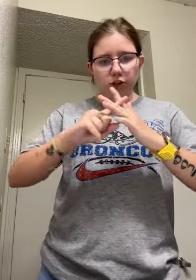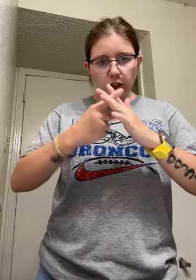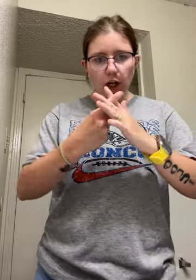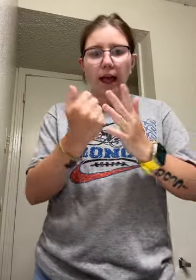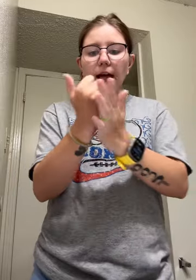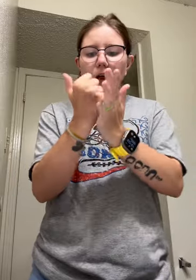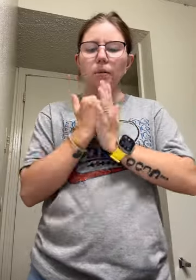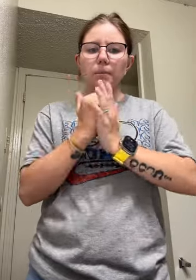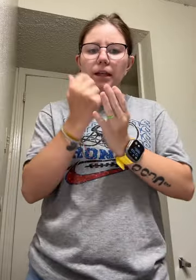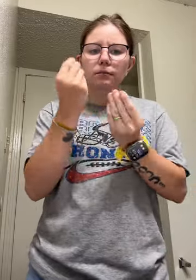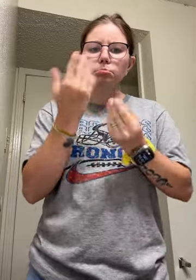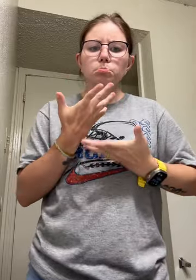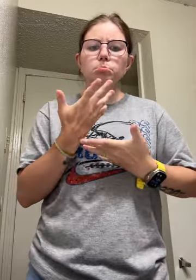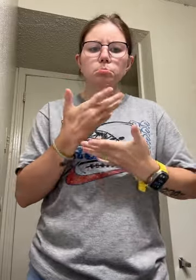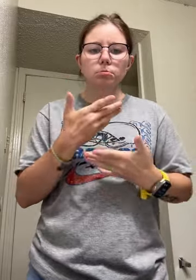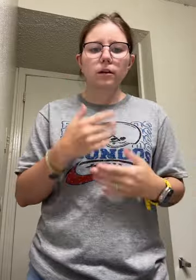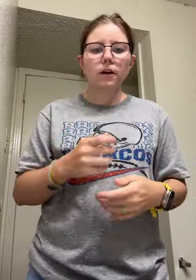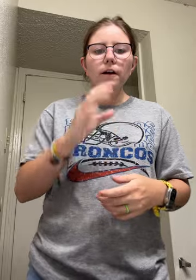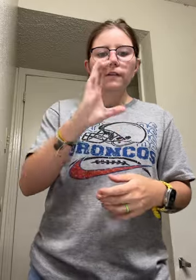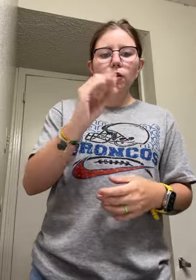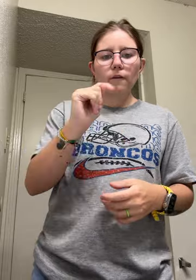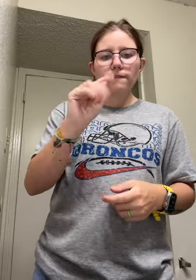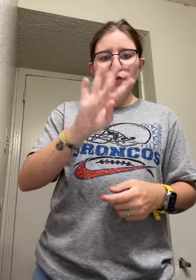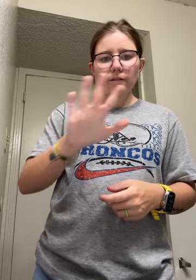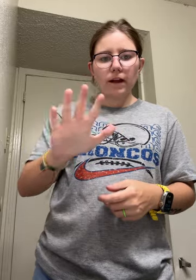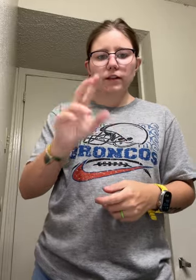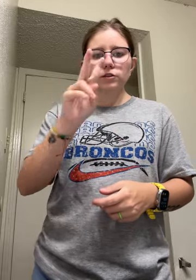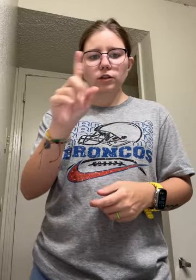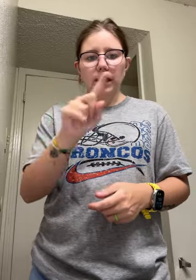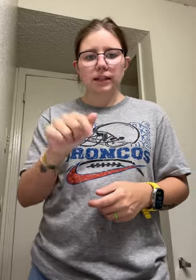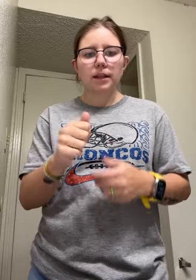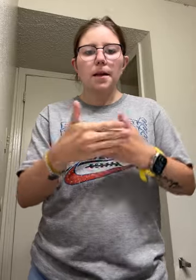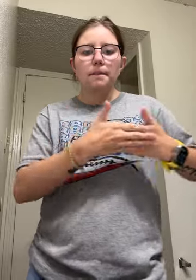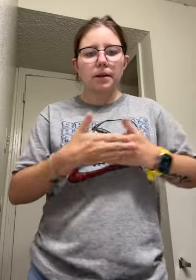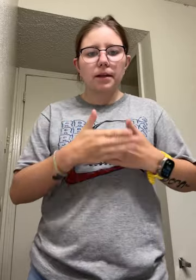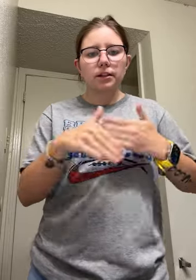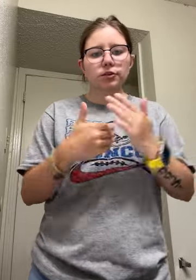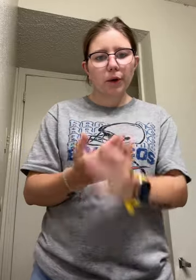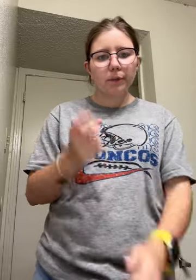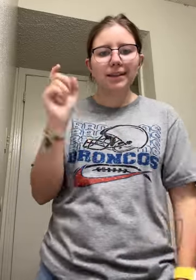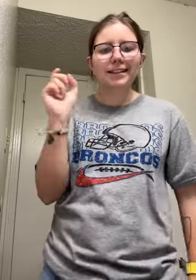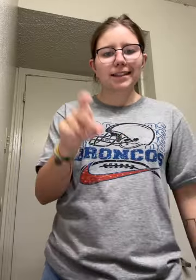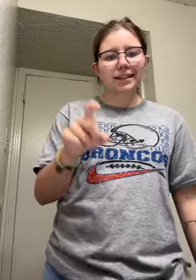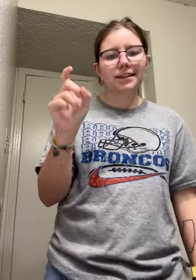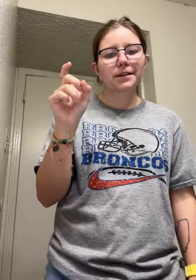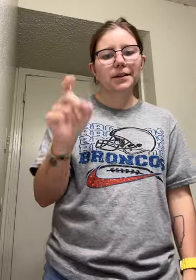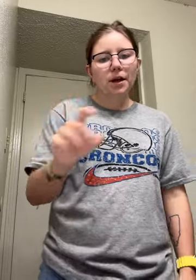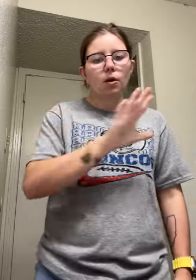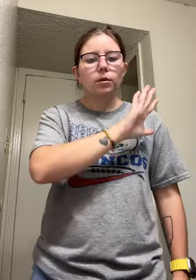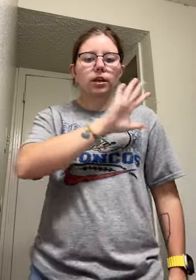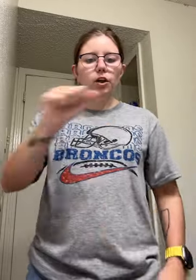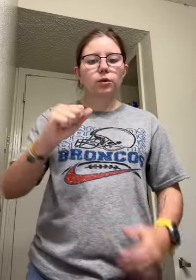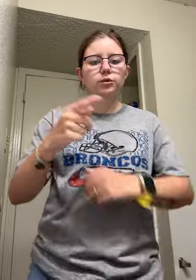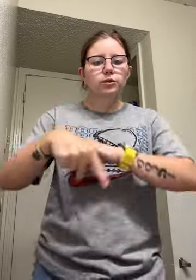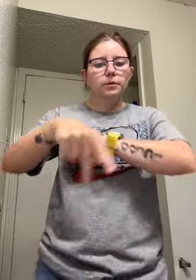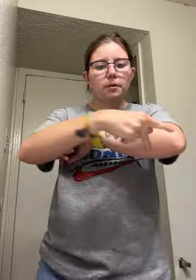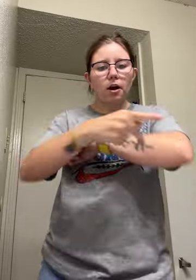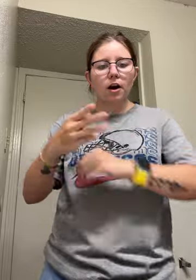me sing it, homeboy. Come on. Set code 45 and two zigzags. Baby, that's all we need. We can go to the dog,